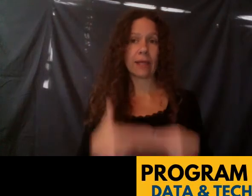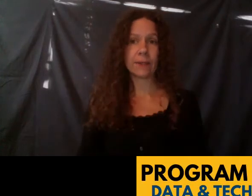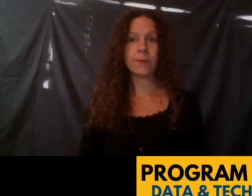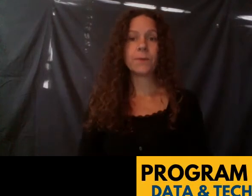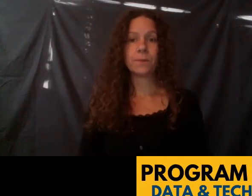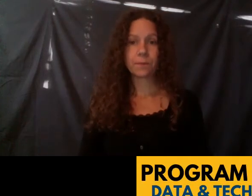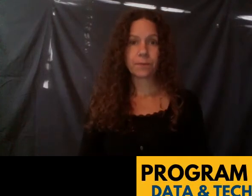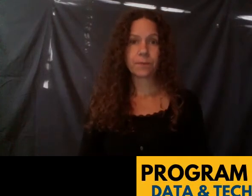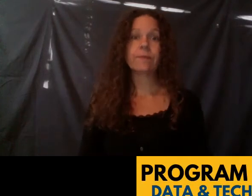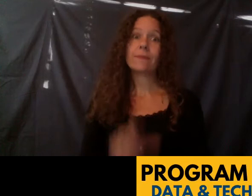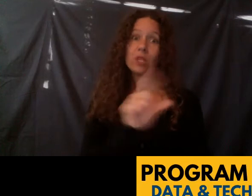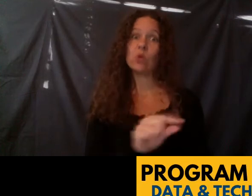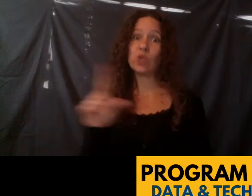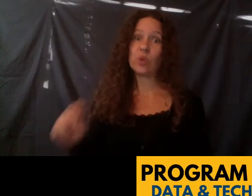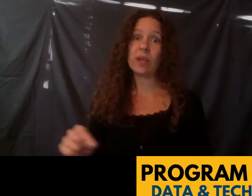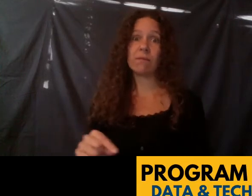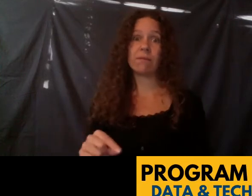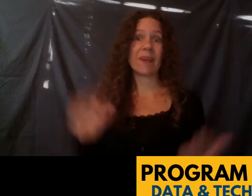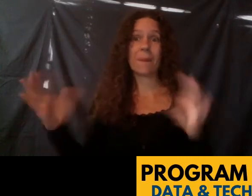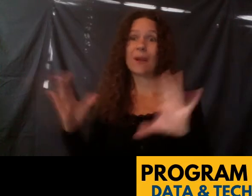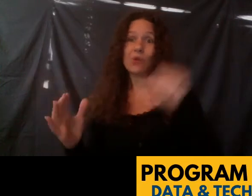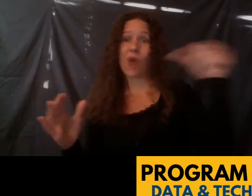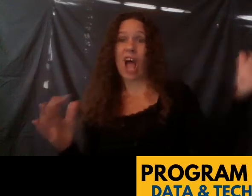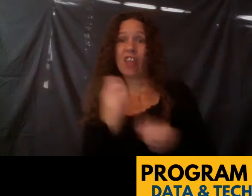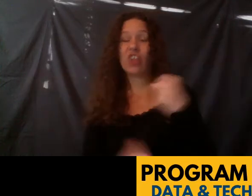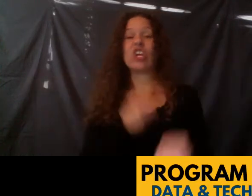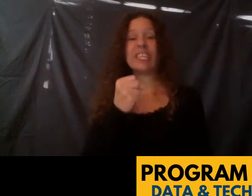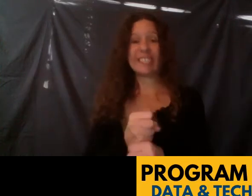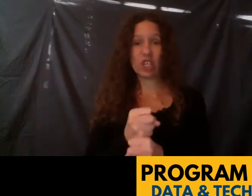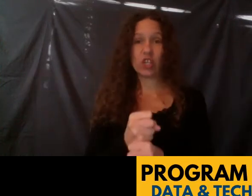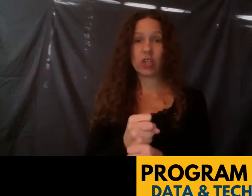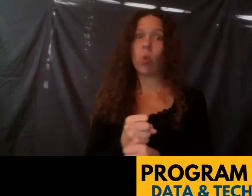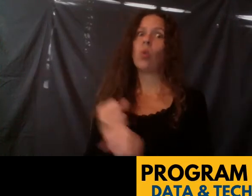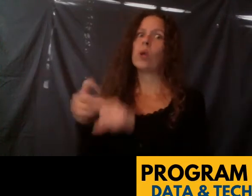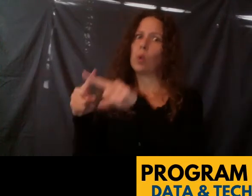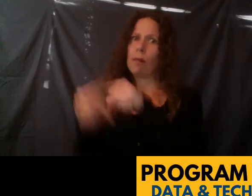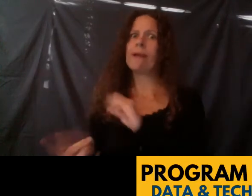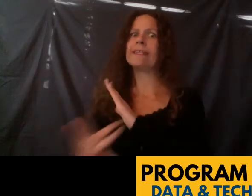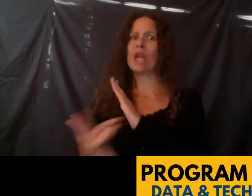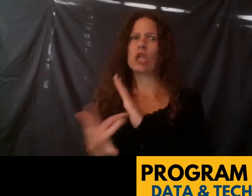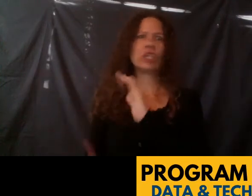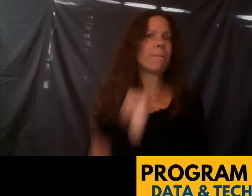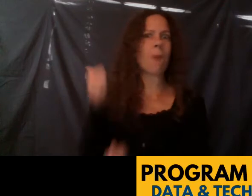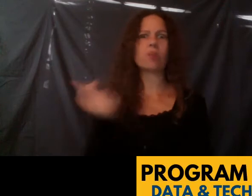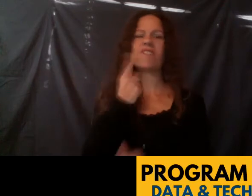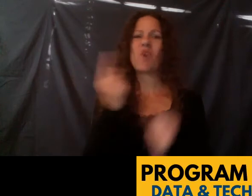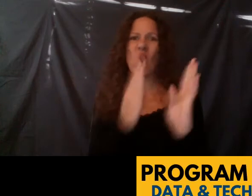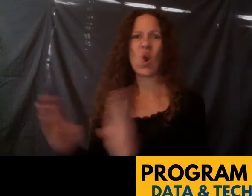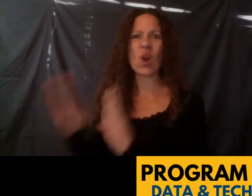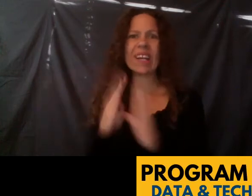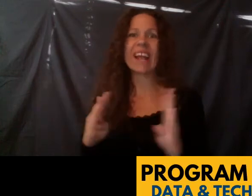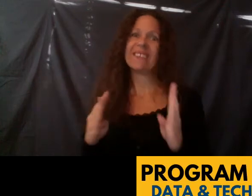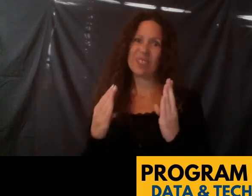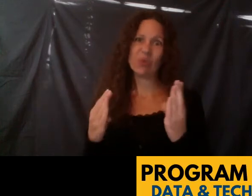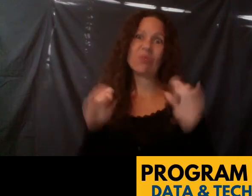And 2020, more than any other year, relied on us to make the most use of technology to make the organizing possible. We had a lot of